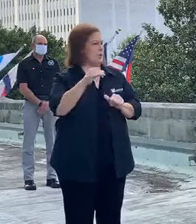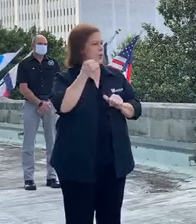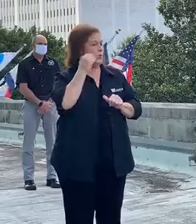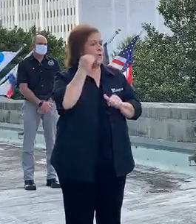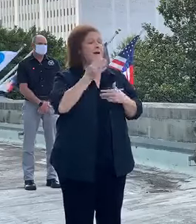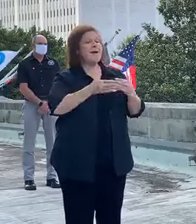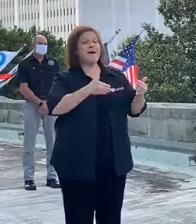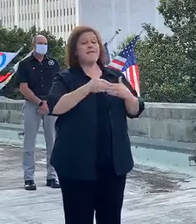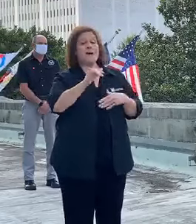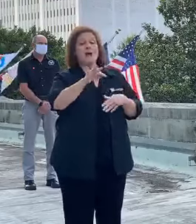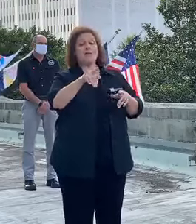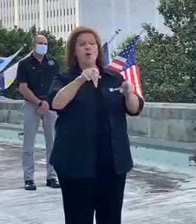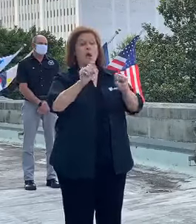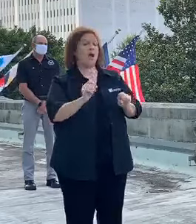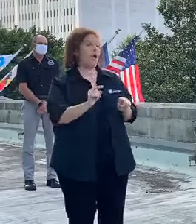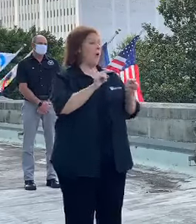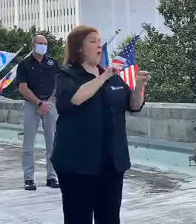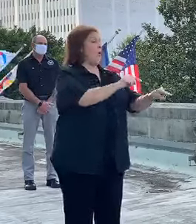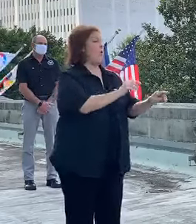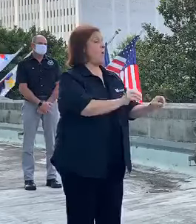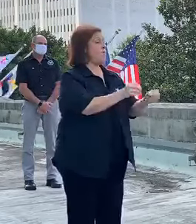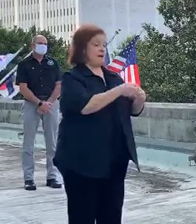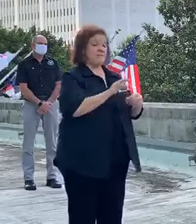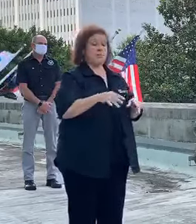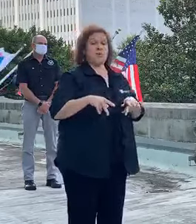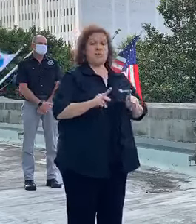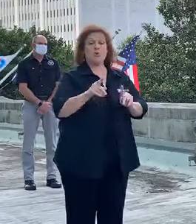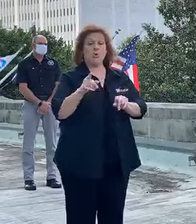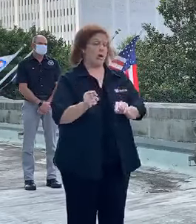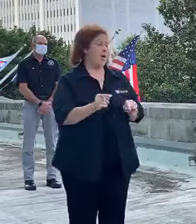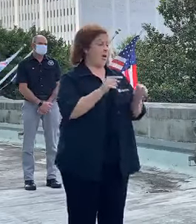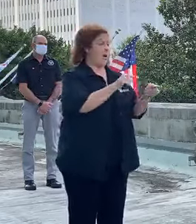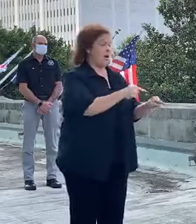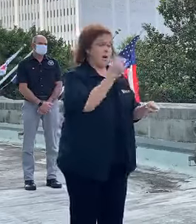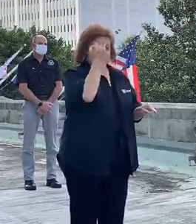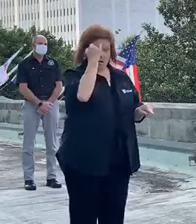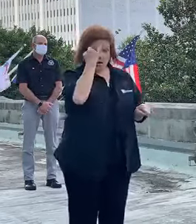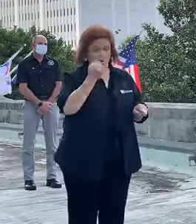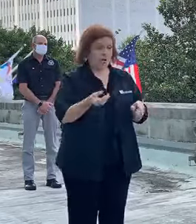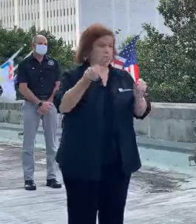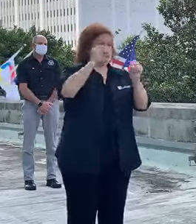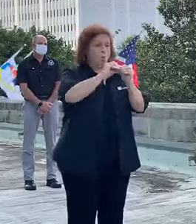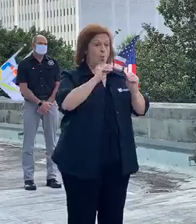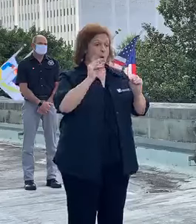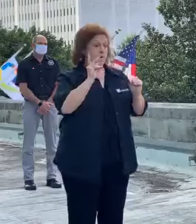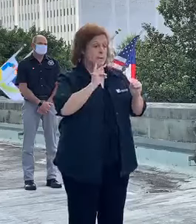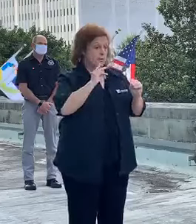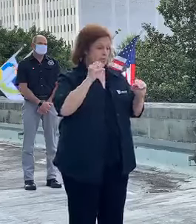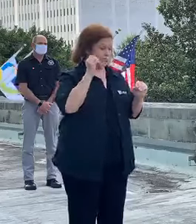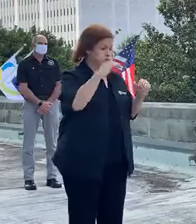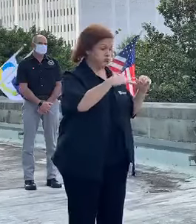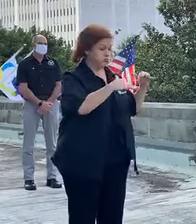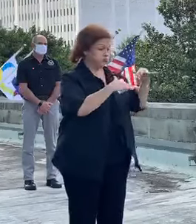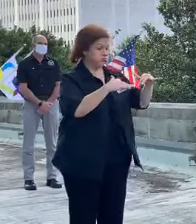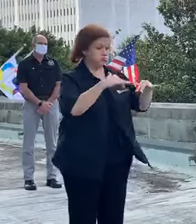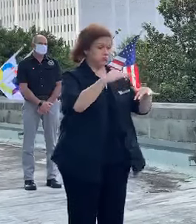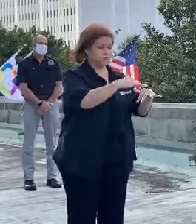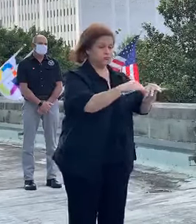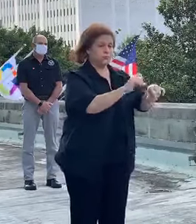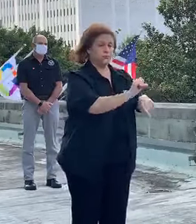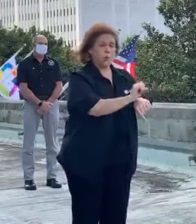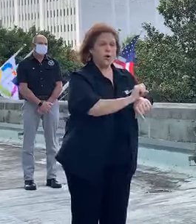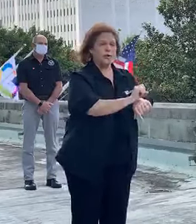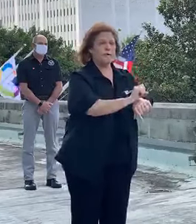an office building, and it is allowed, the more people into circulation in the population means the virus